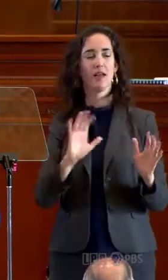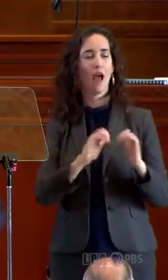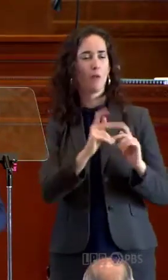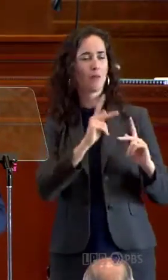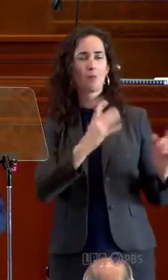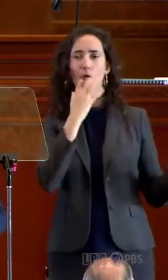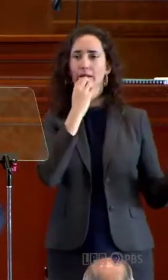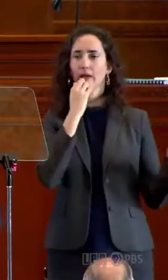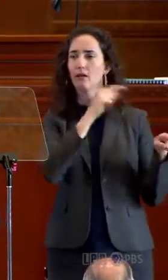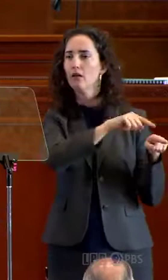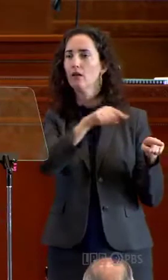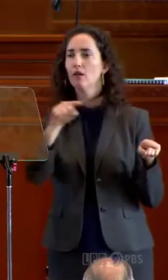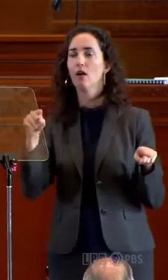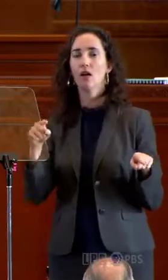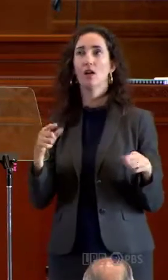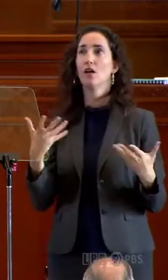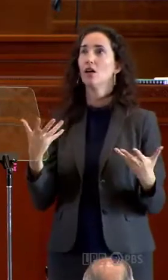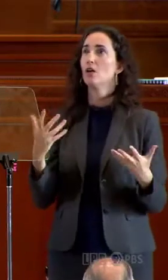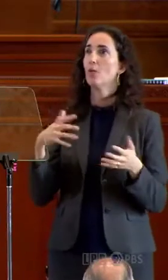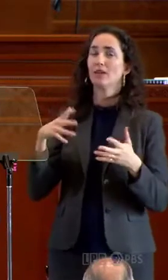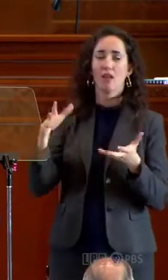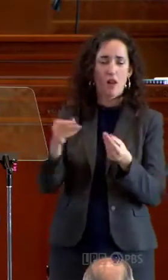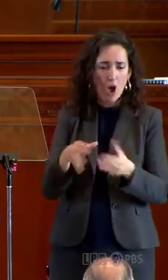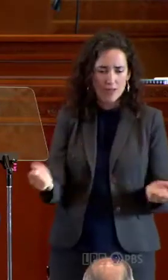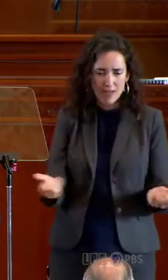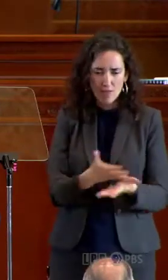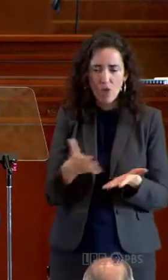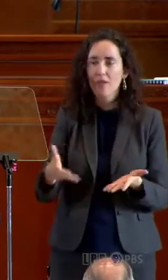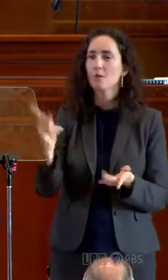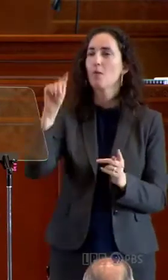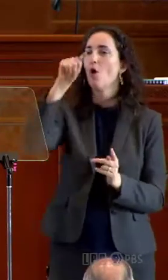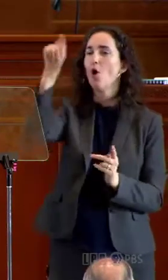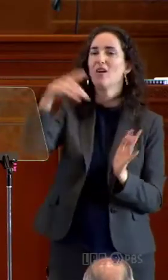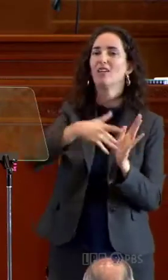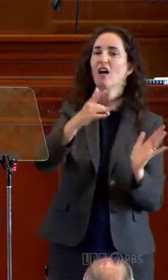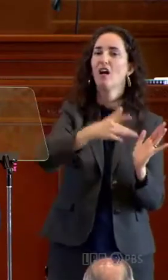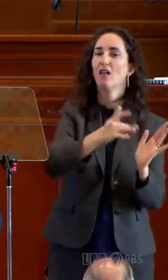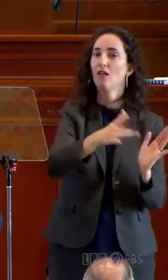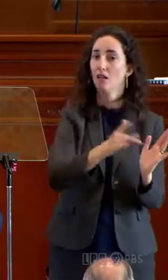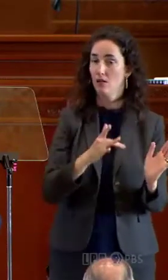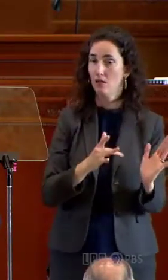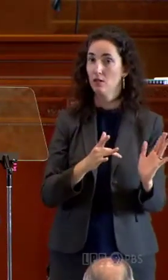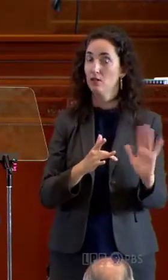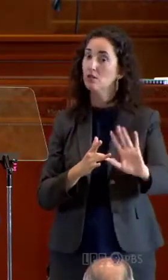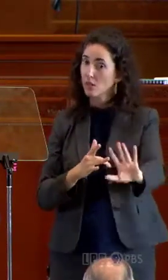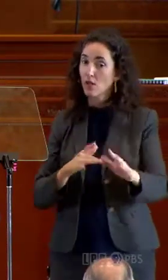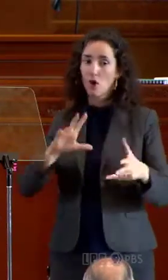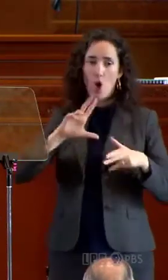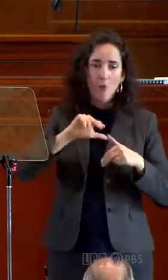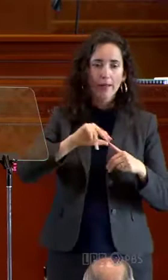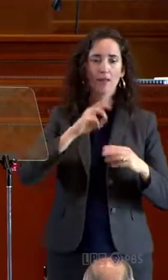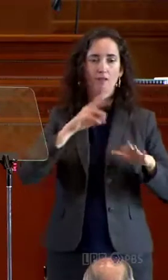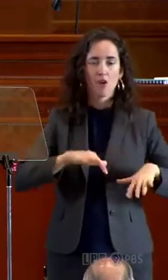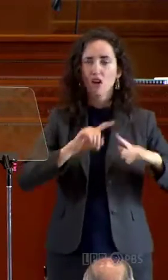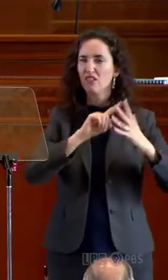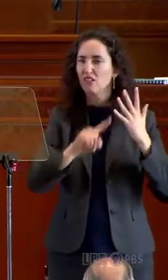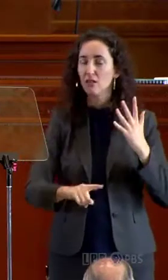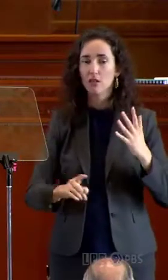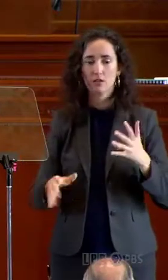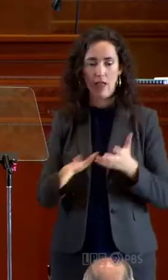taken advantage of when they are at their most vulnerable. Suffering damage due to a natural disaster is